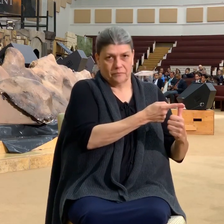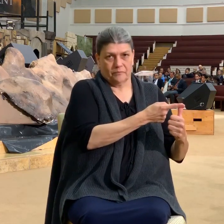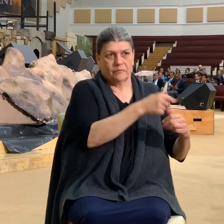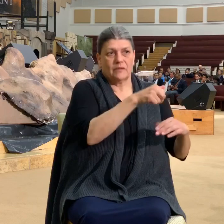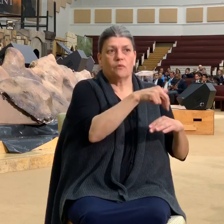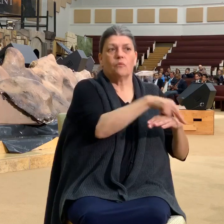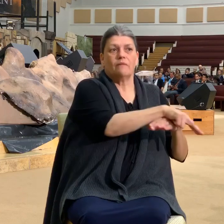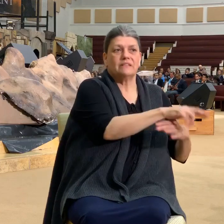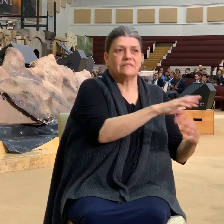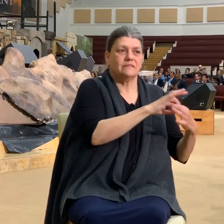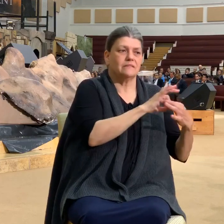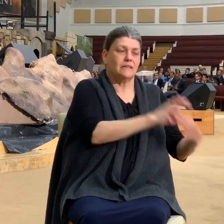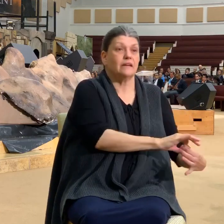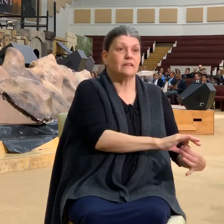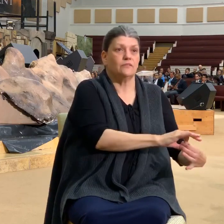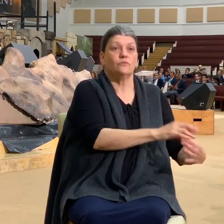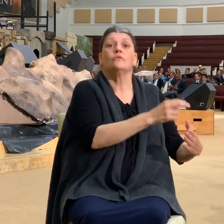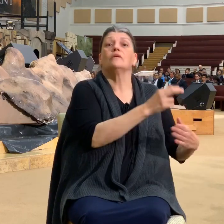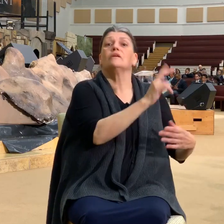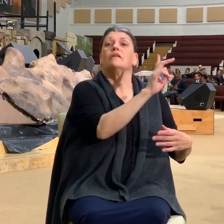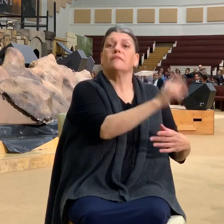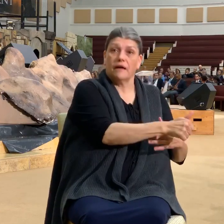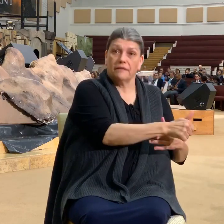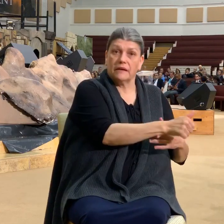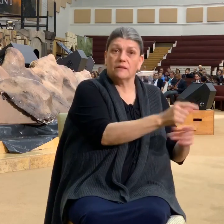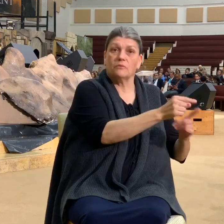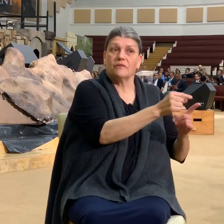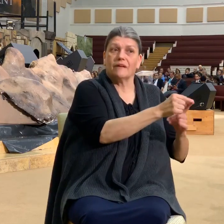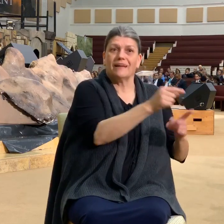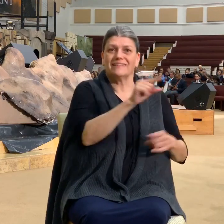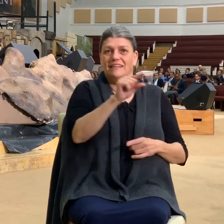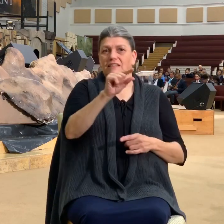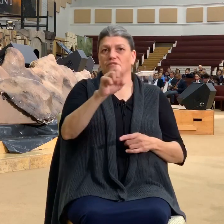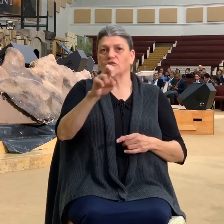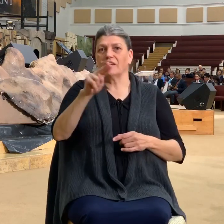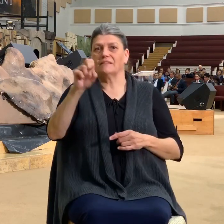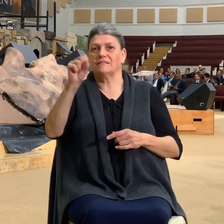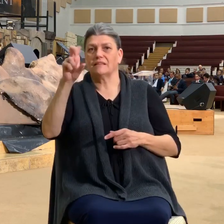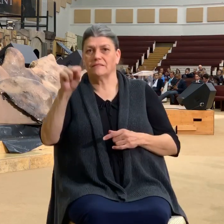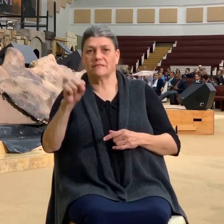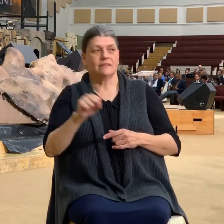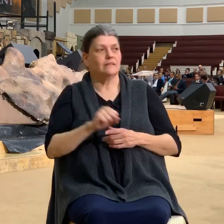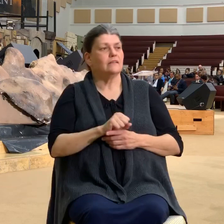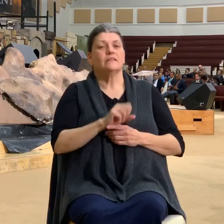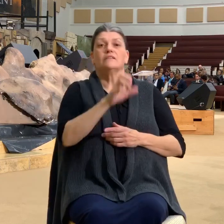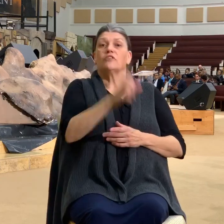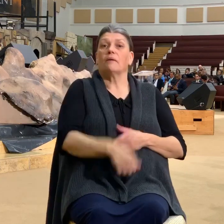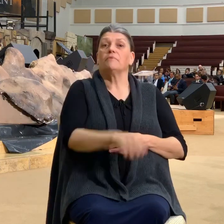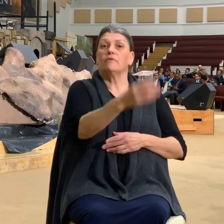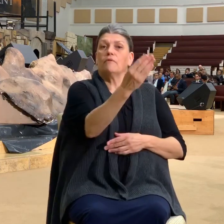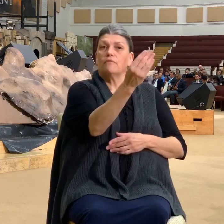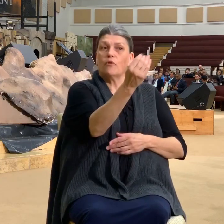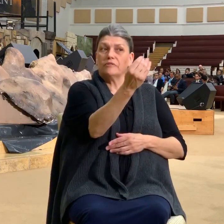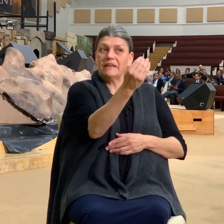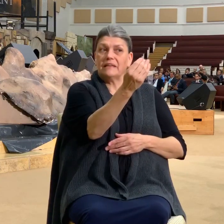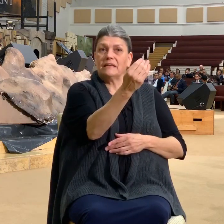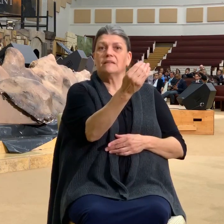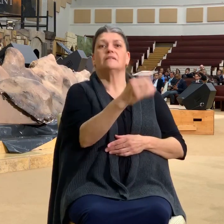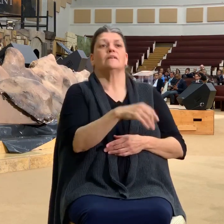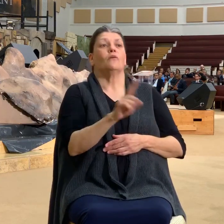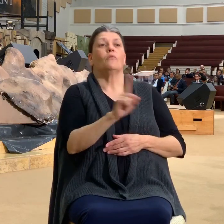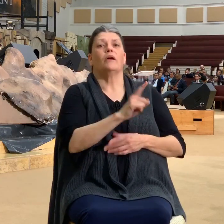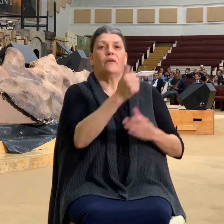reference to tithing in the Word of God was in Genesis chapter 14, where Abraham paid tithing